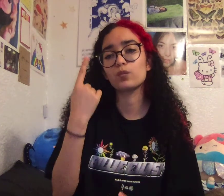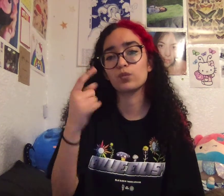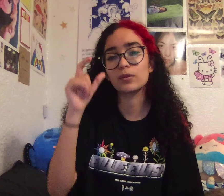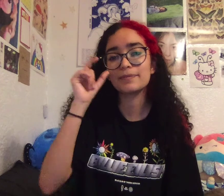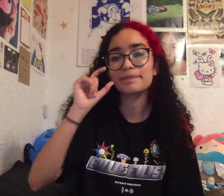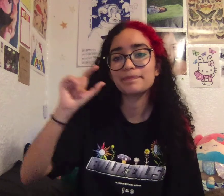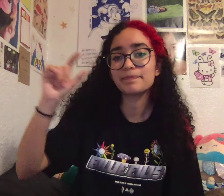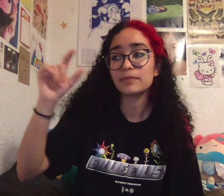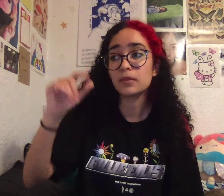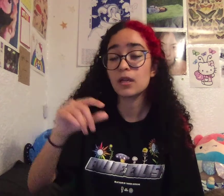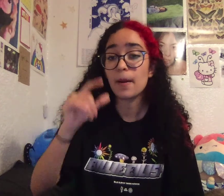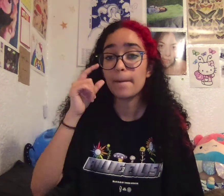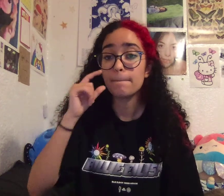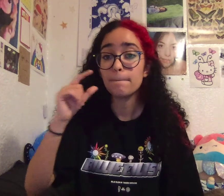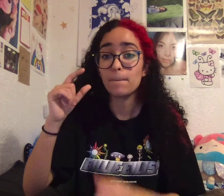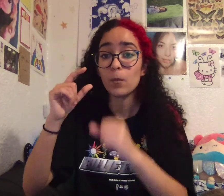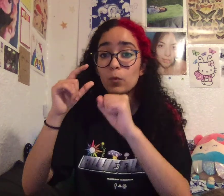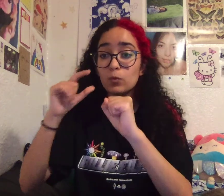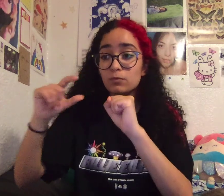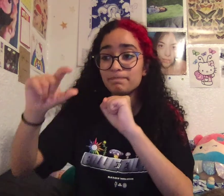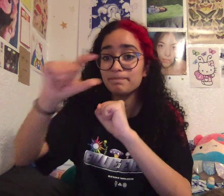Earth, like the Earth orbits the Sun.